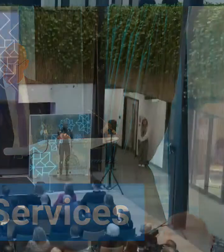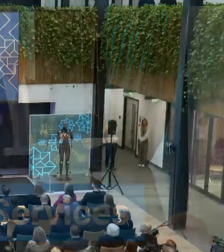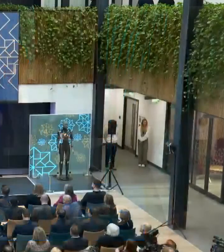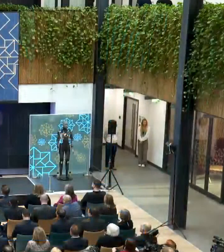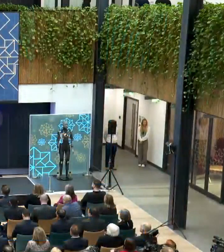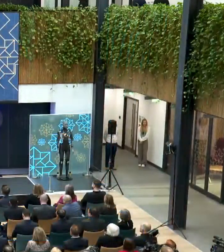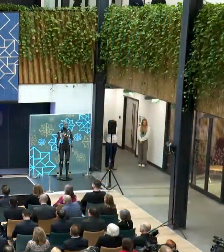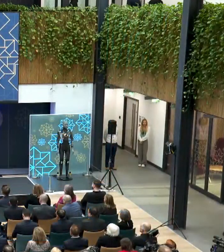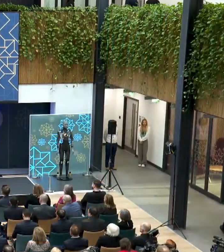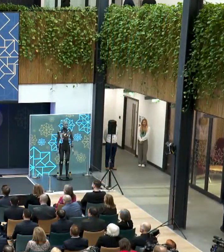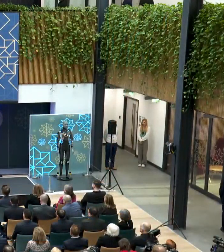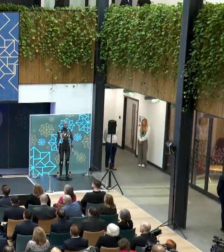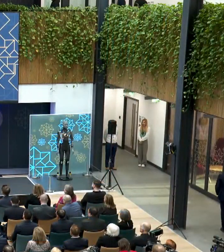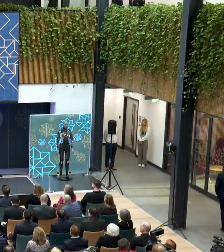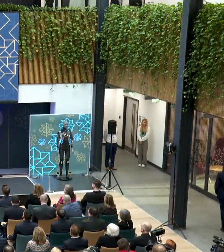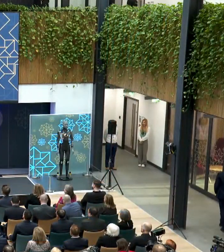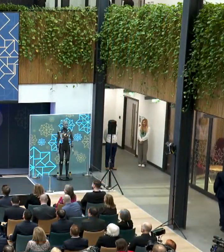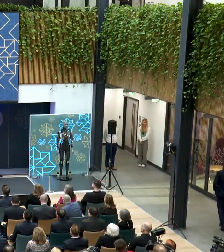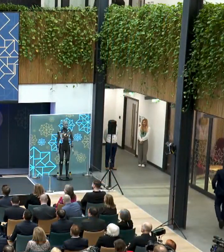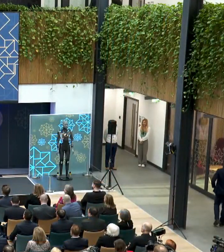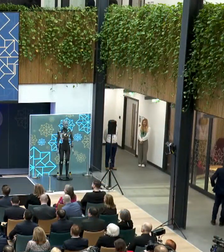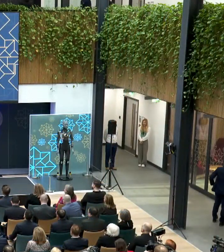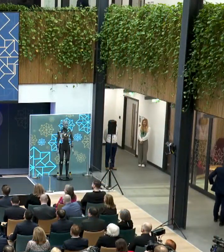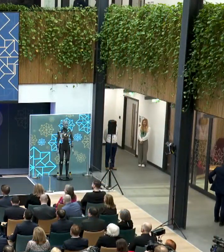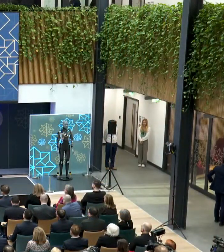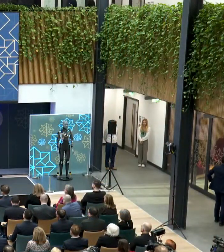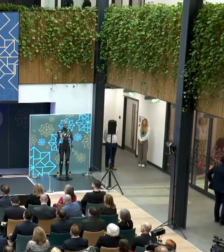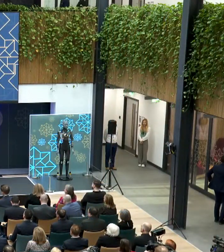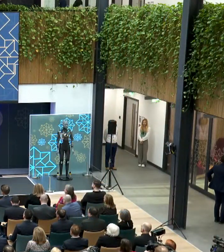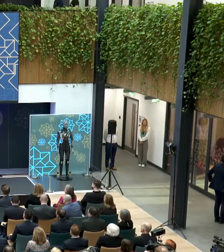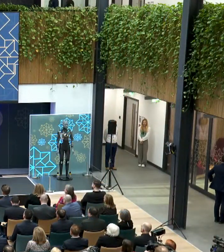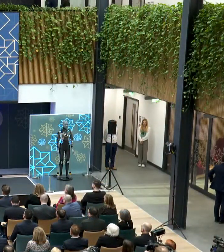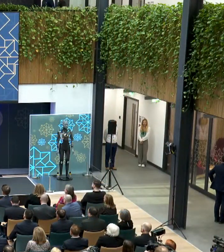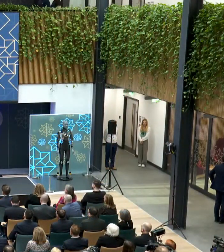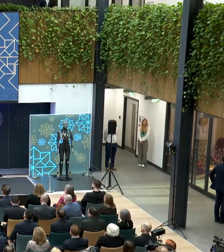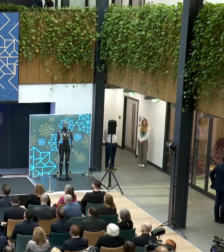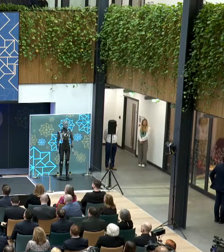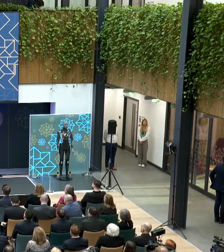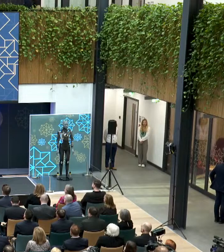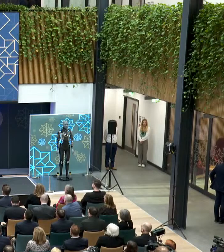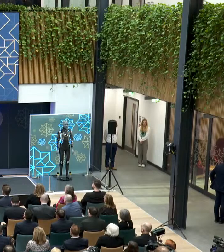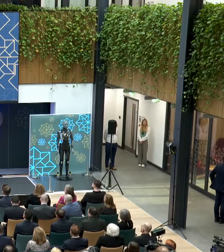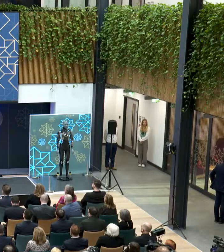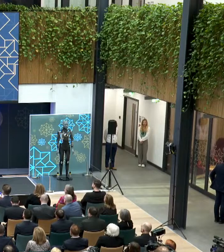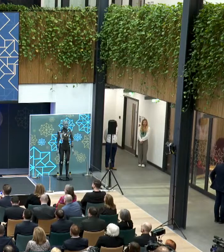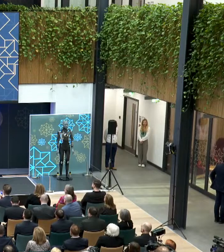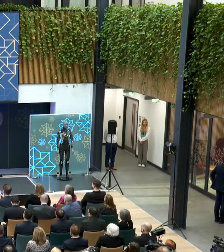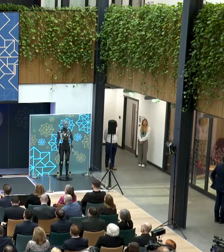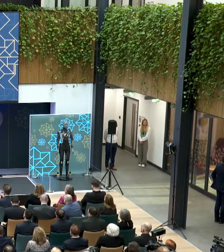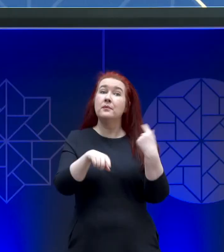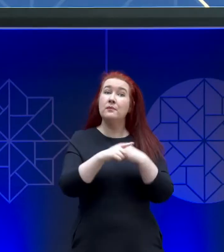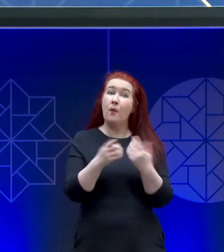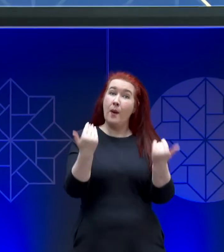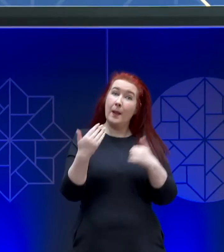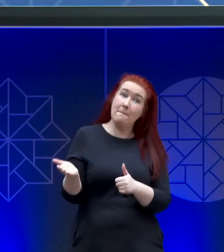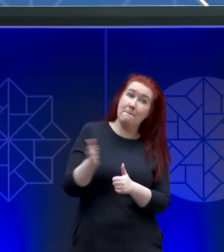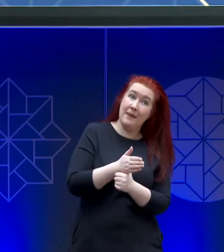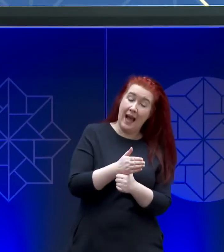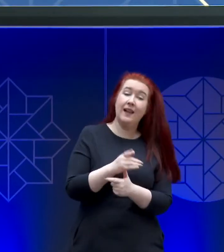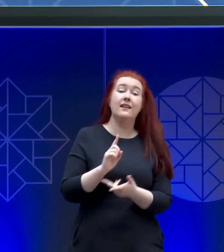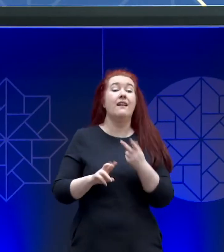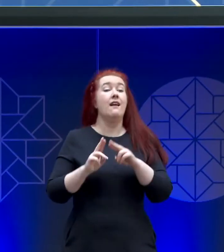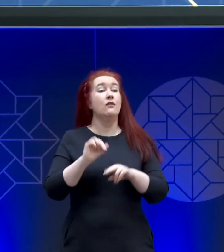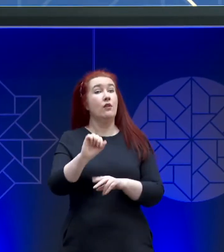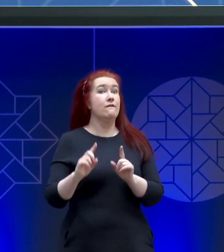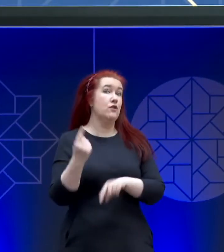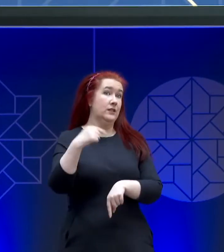Gentlemen, a very warm welcome to the National Robotarium. I see some familiar faces, so for those of you who have been here before, welcome back. And those who haven't, hopefully